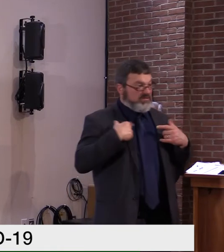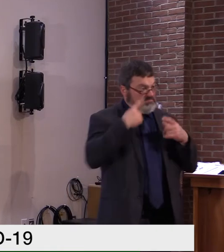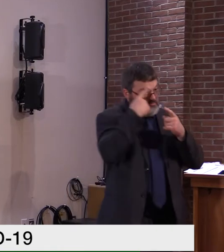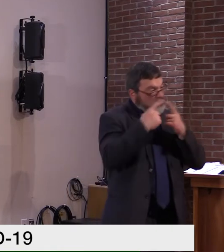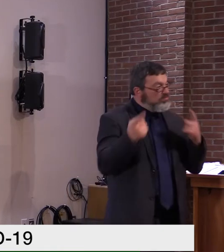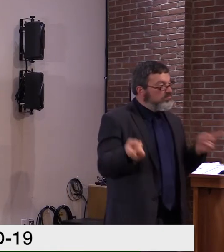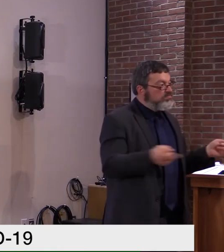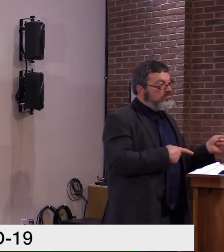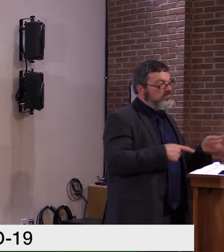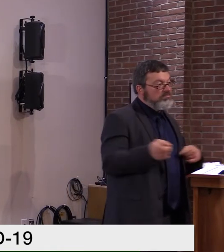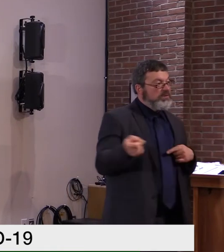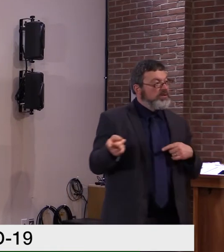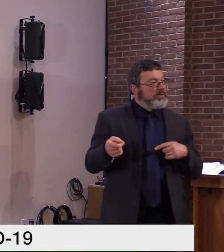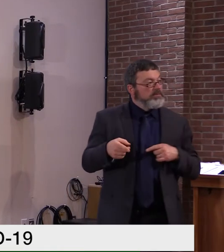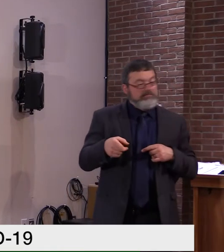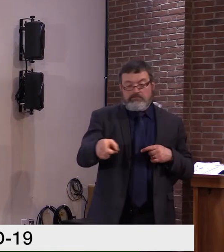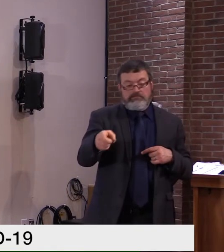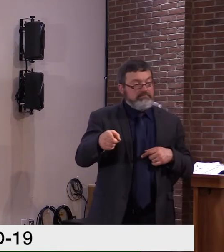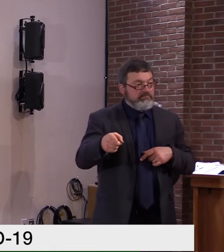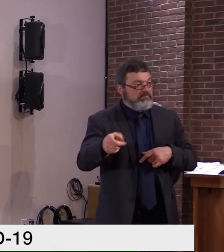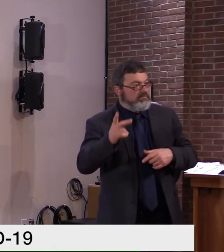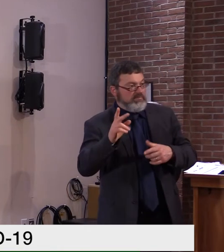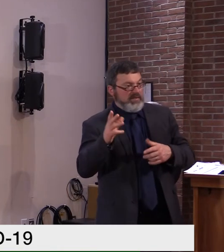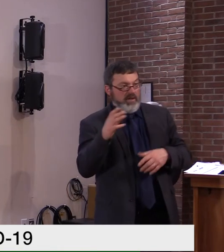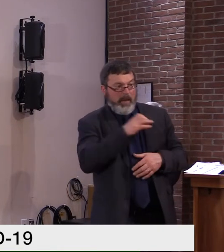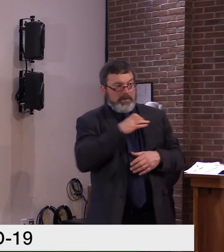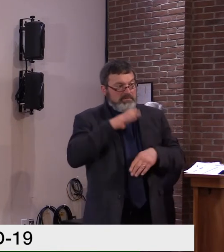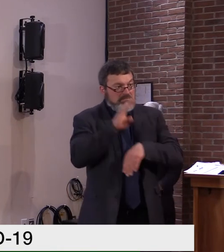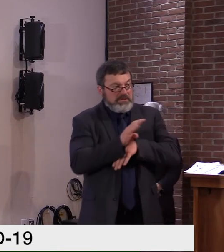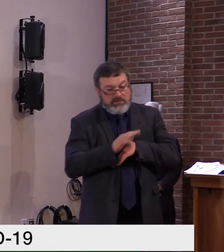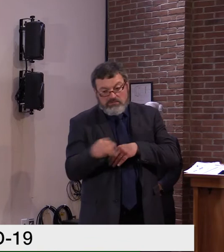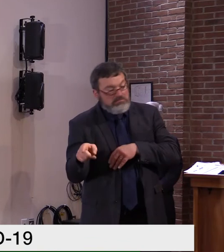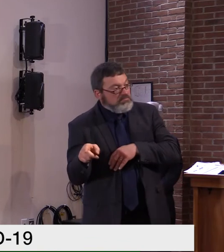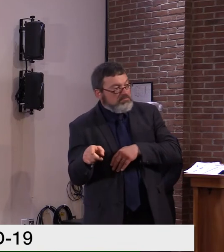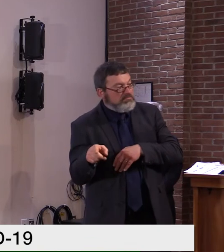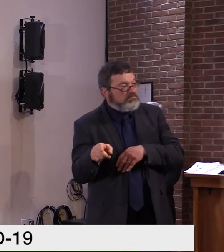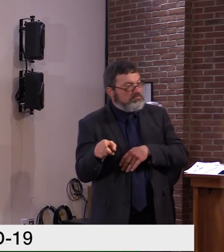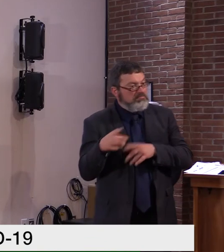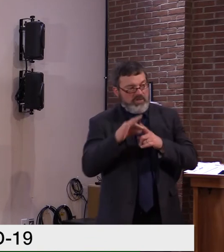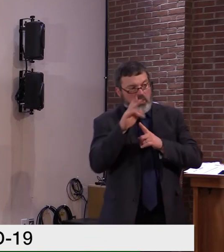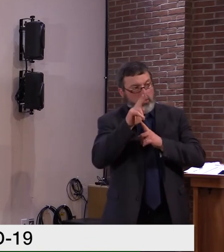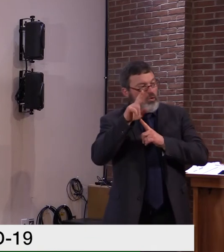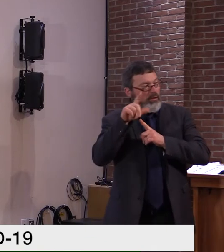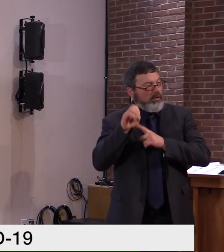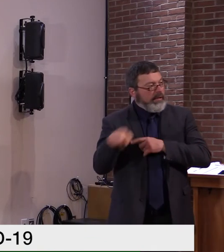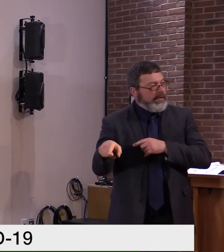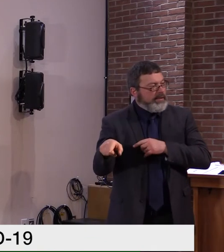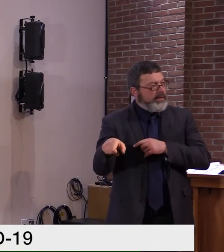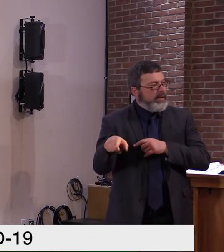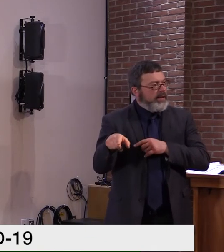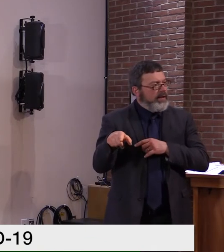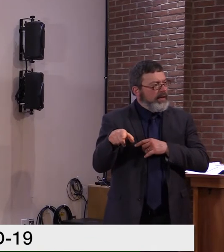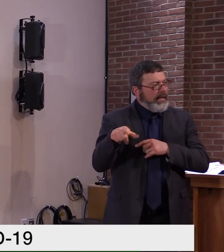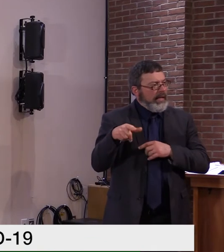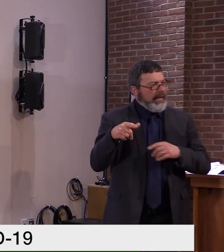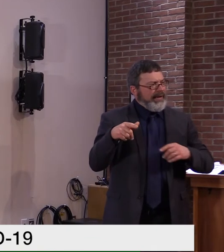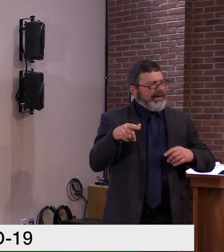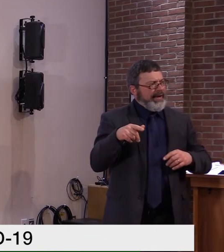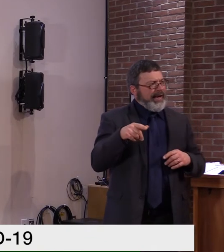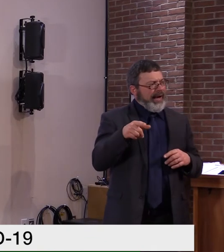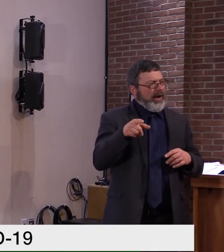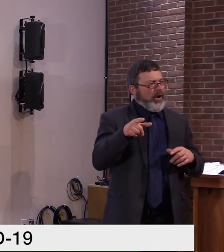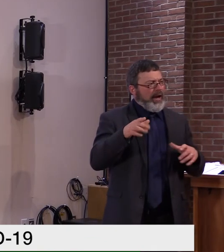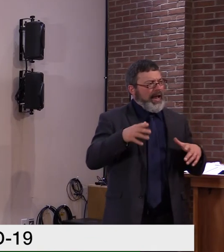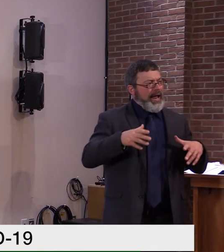Governor, this is Secretary Curley. We actually do permit people to quarantine in their home for 14 days